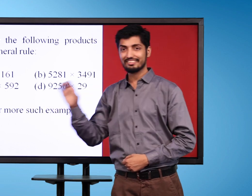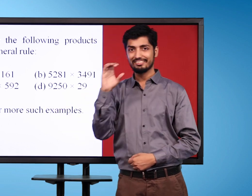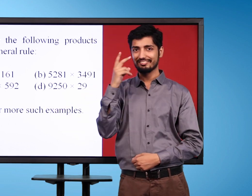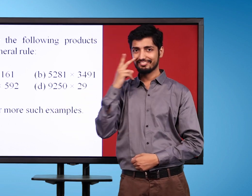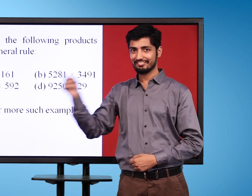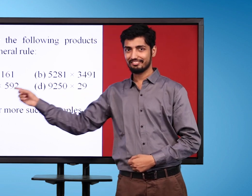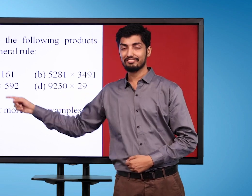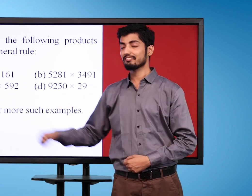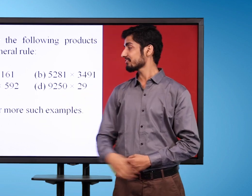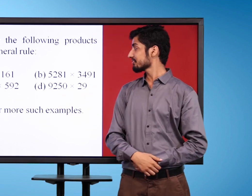C.